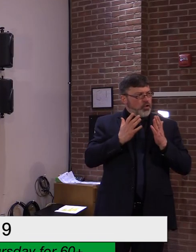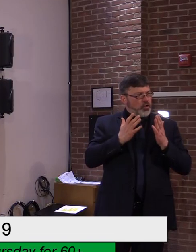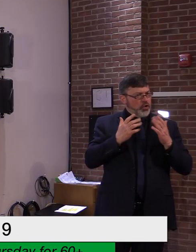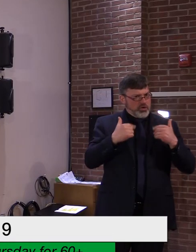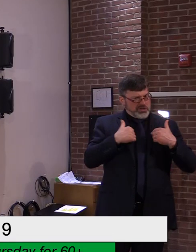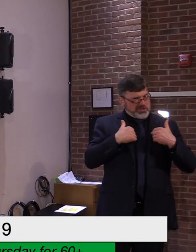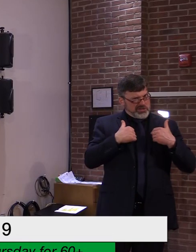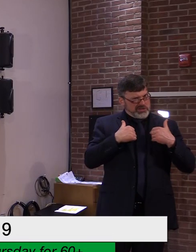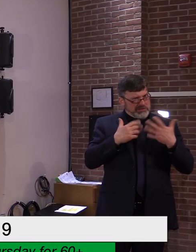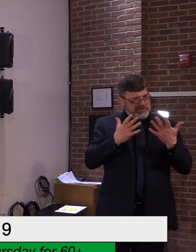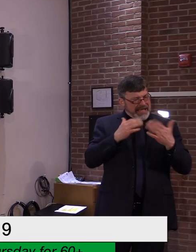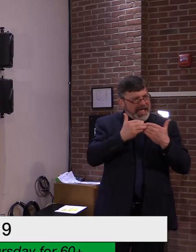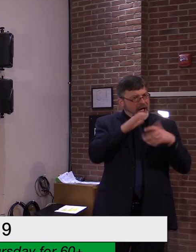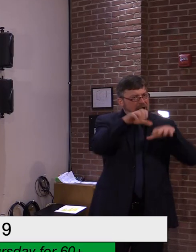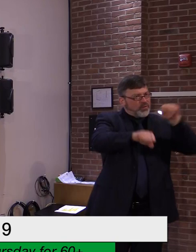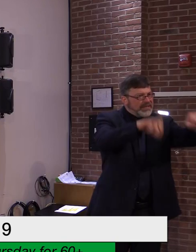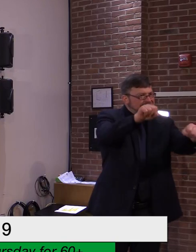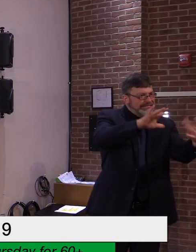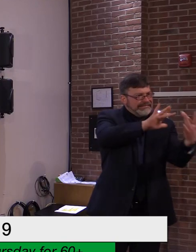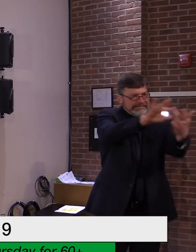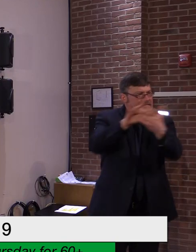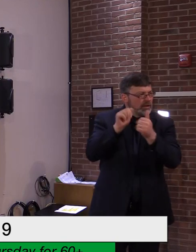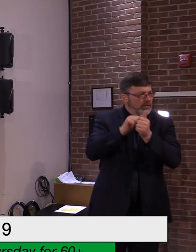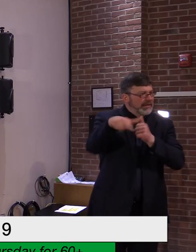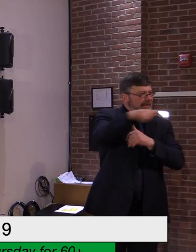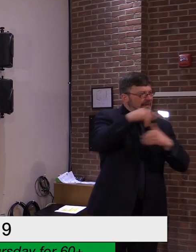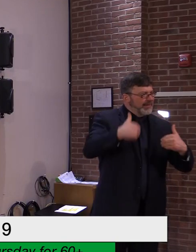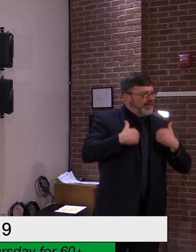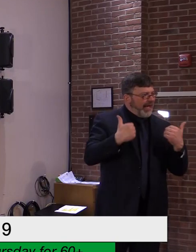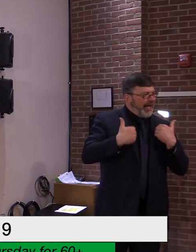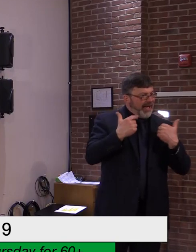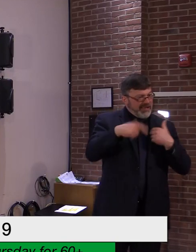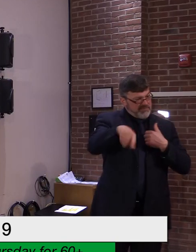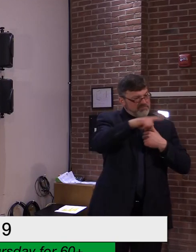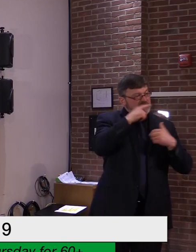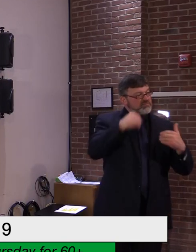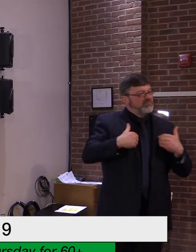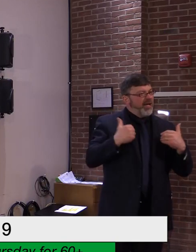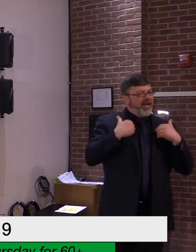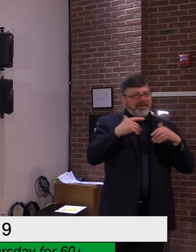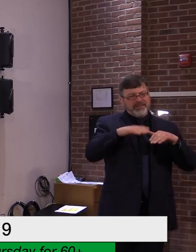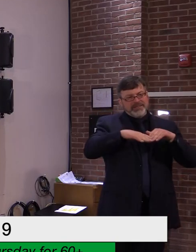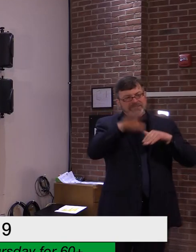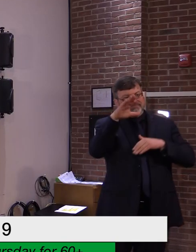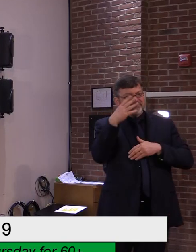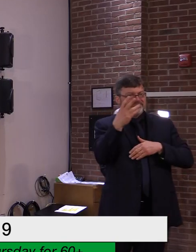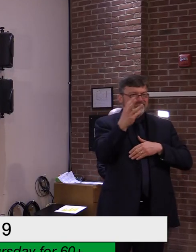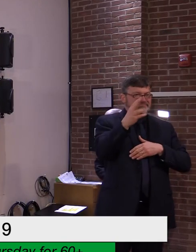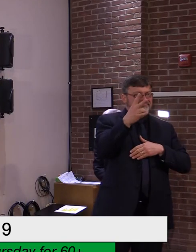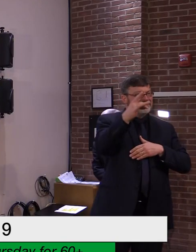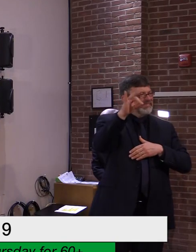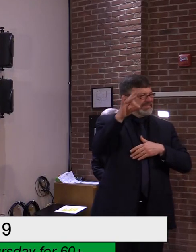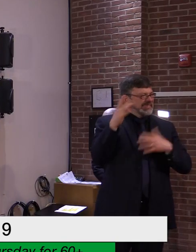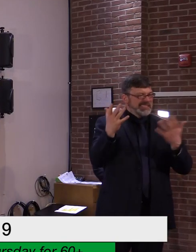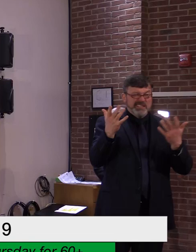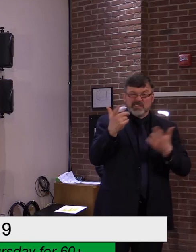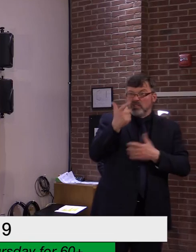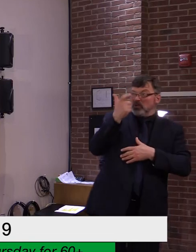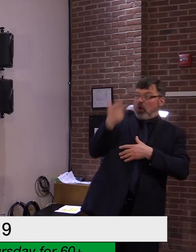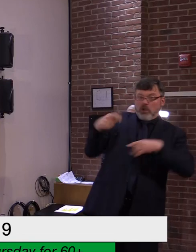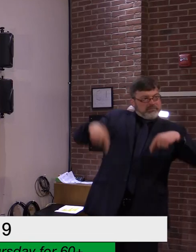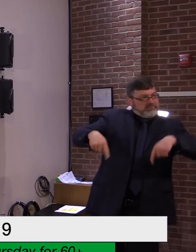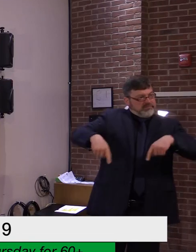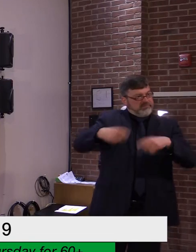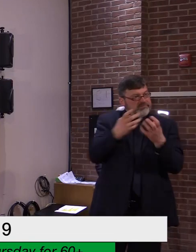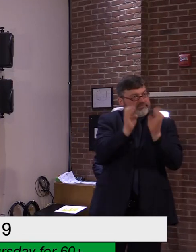does that look like, right? I mean, 18-year-olds, 19-year-olds might not be reading the news every day, and I'm just thinking of the spread of